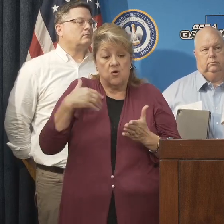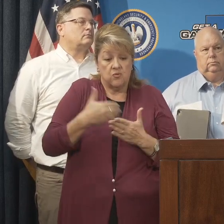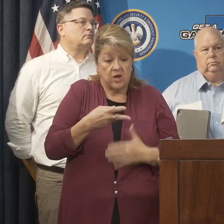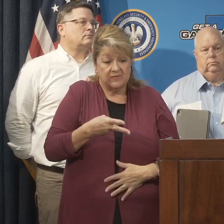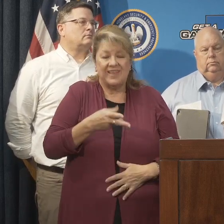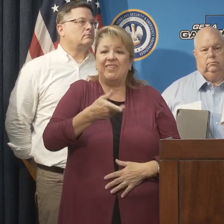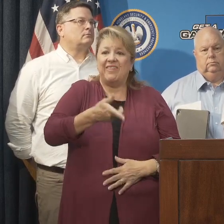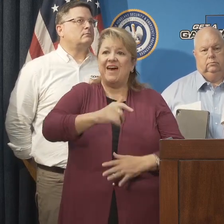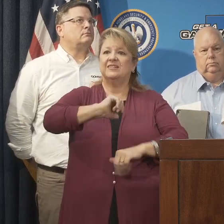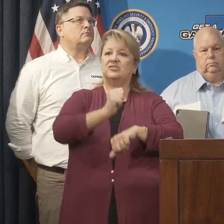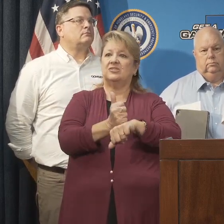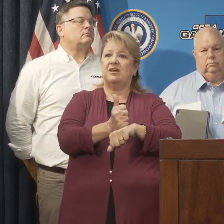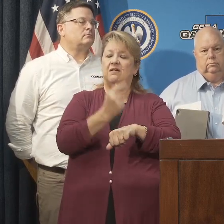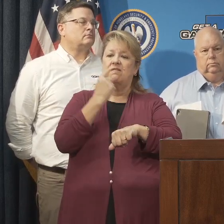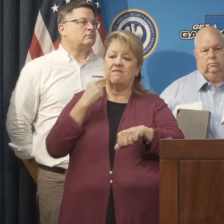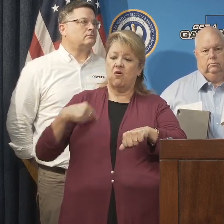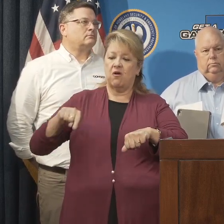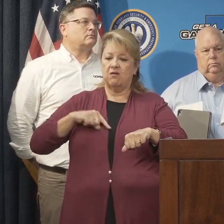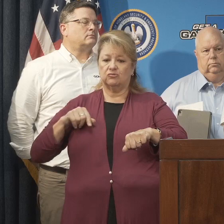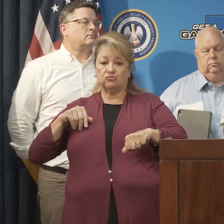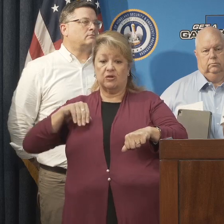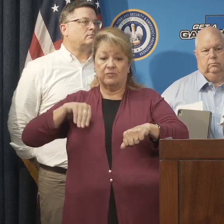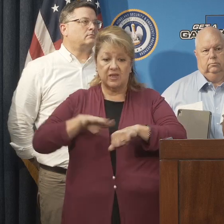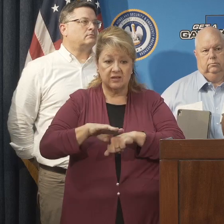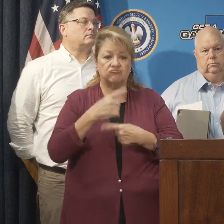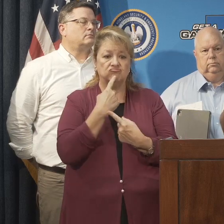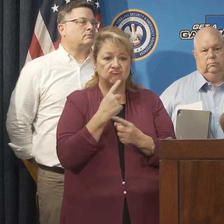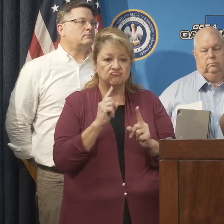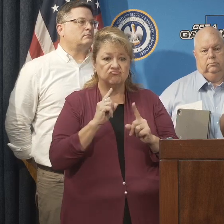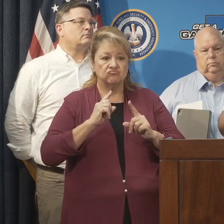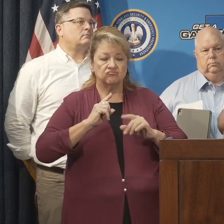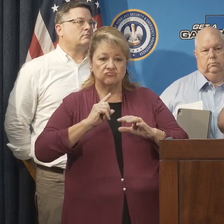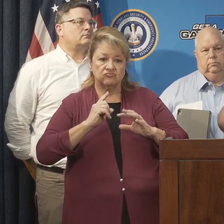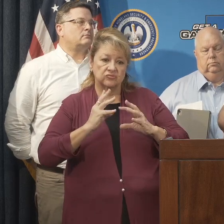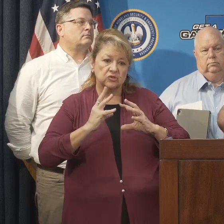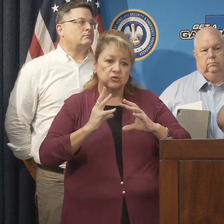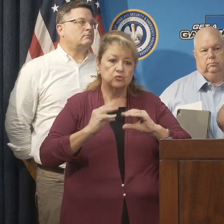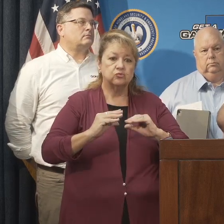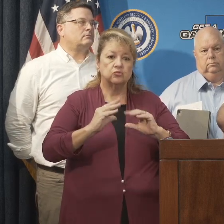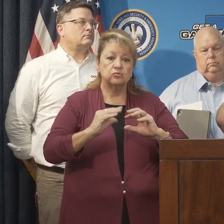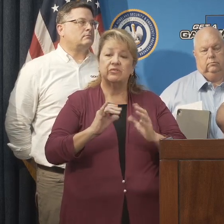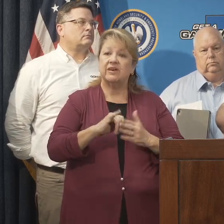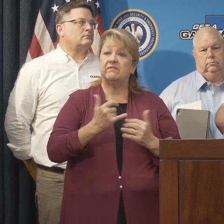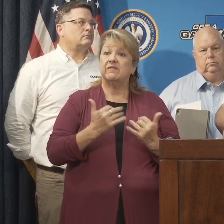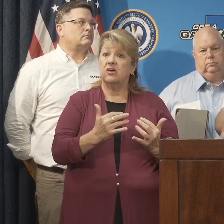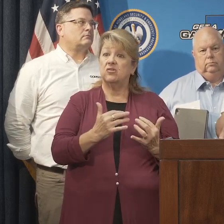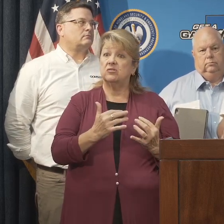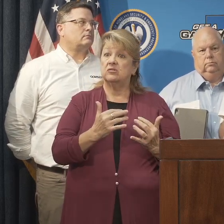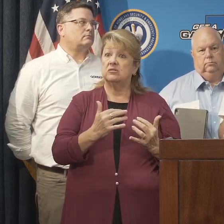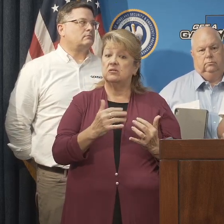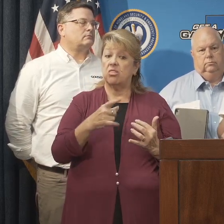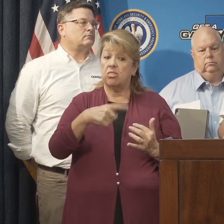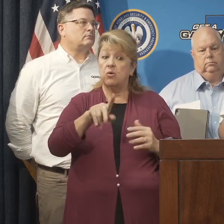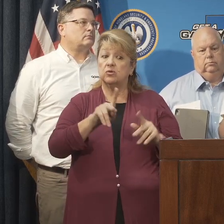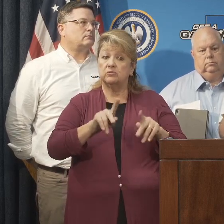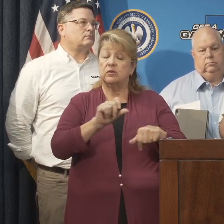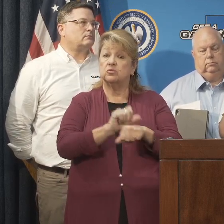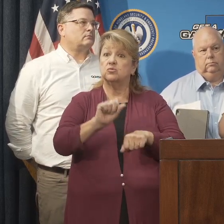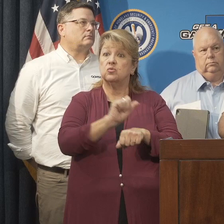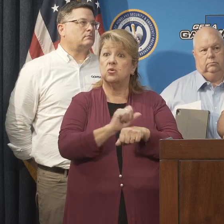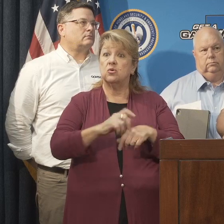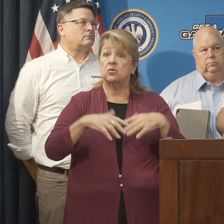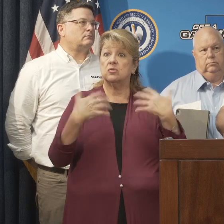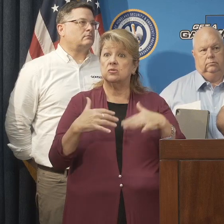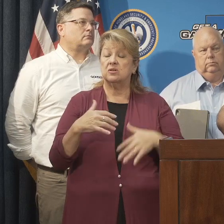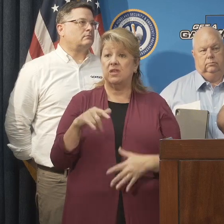the stage for them to be as successful as they have been to date on that fire. It is not